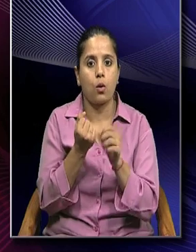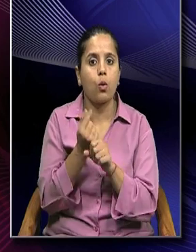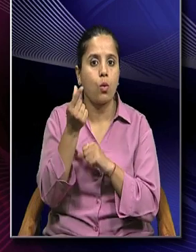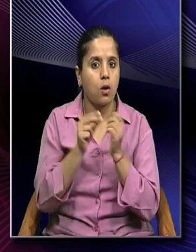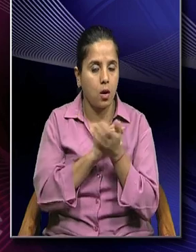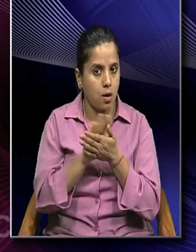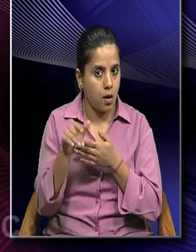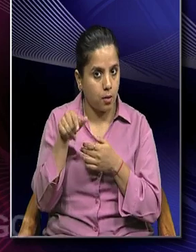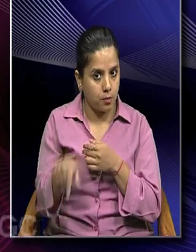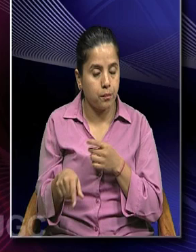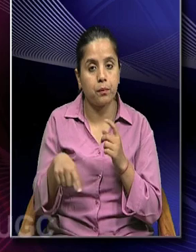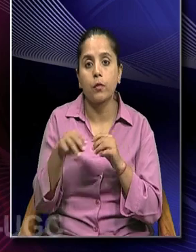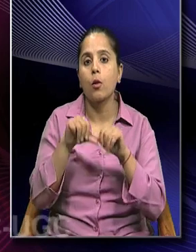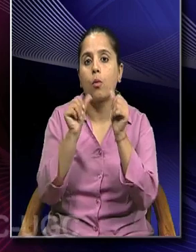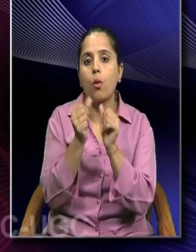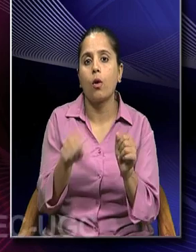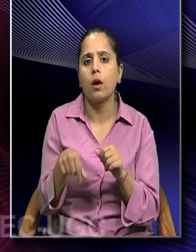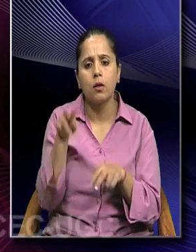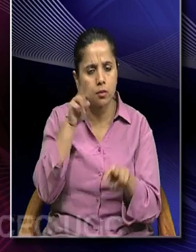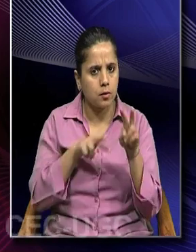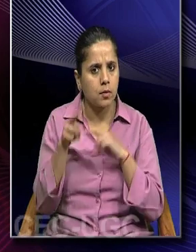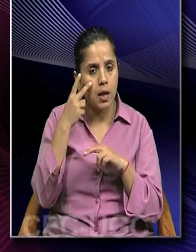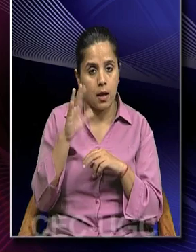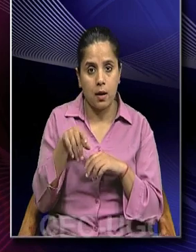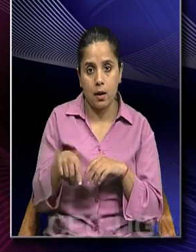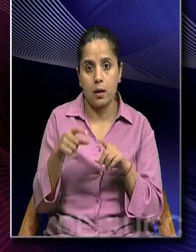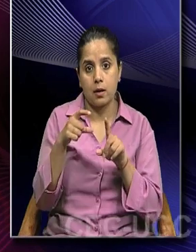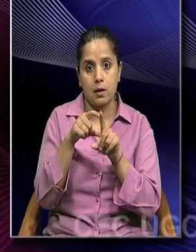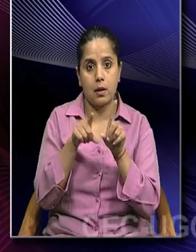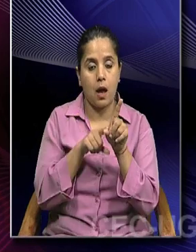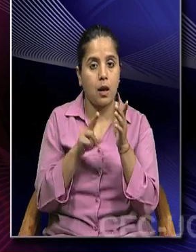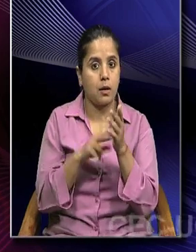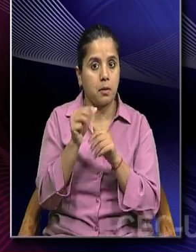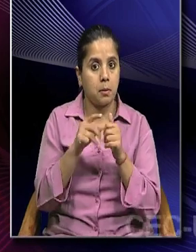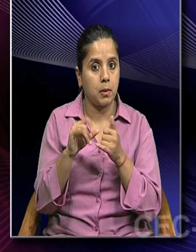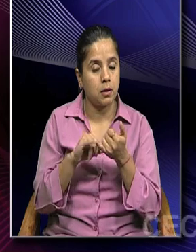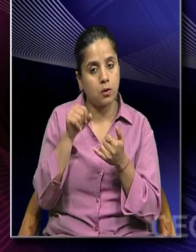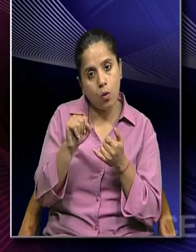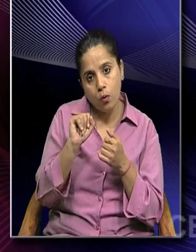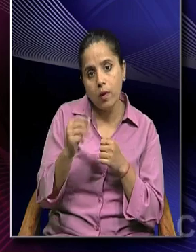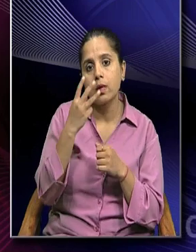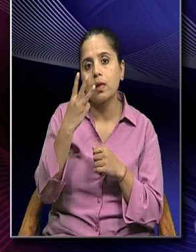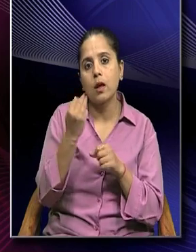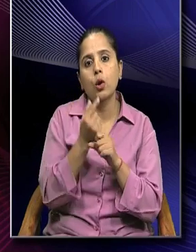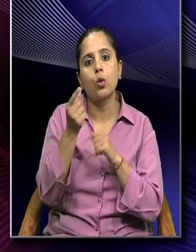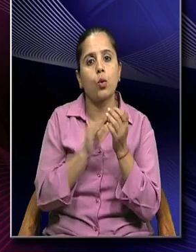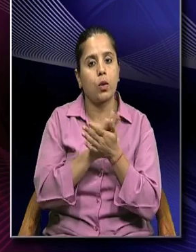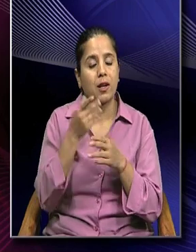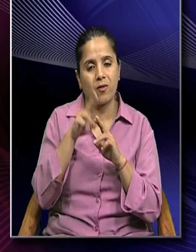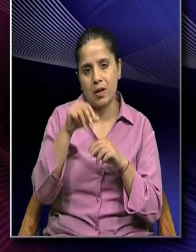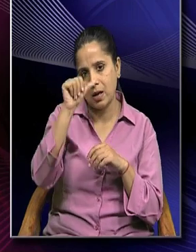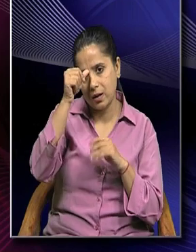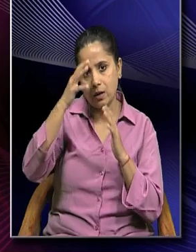model. It actually analyzes the dynamics of the three gunas. If we read the Indian